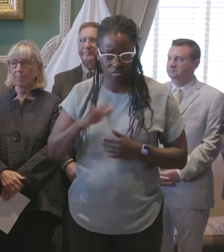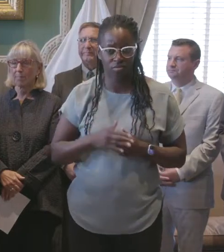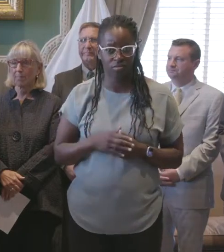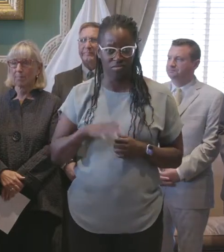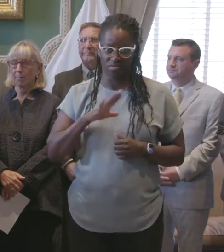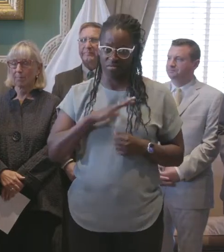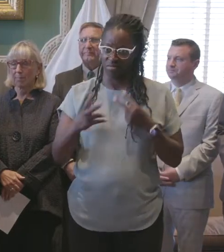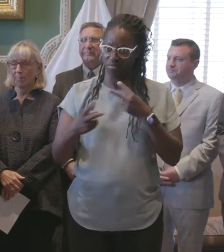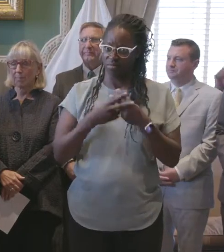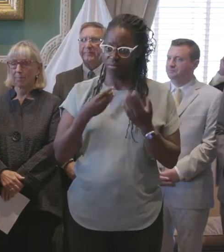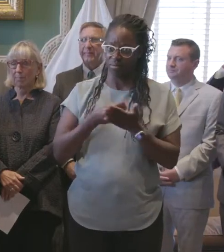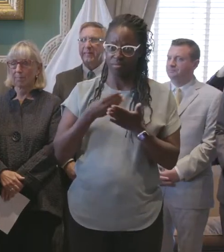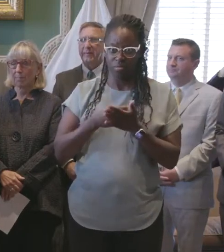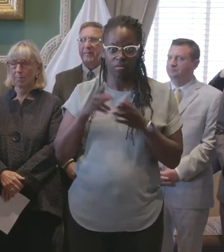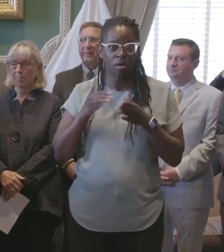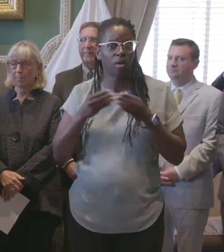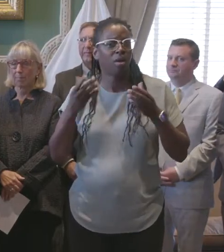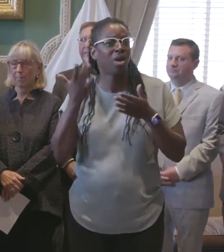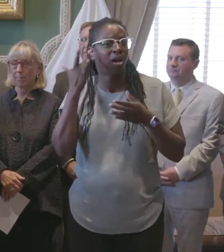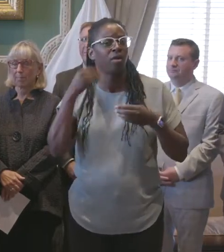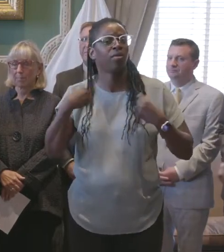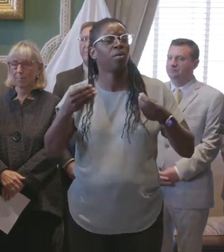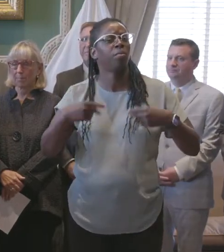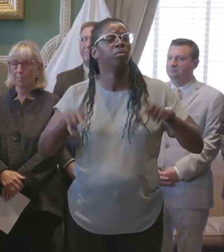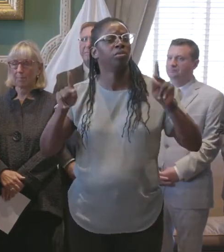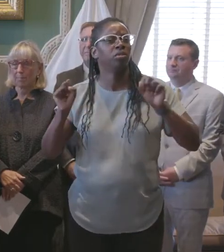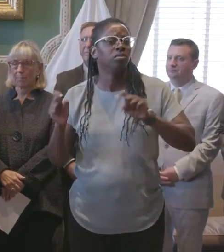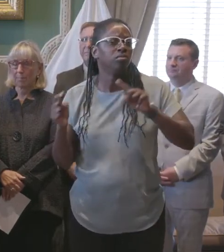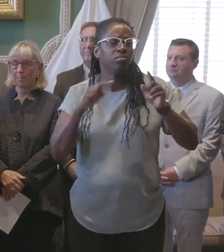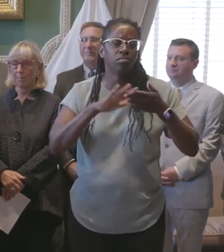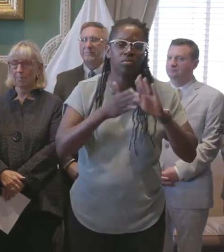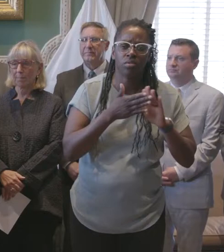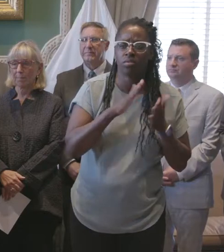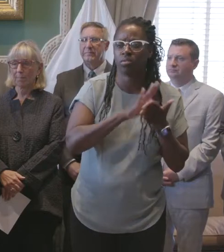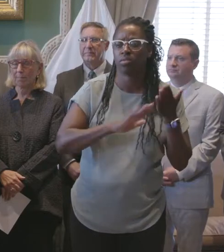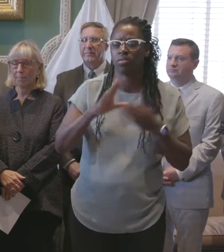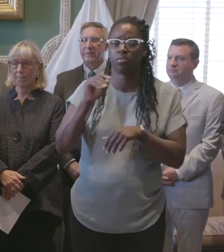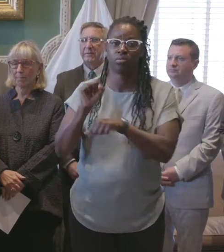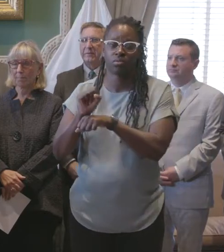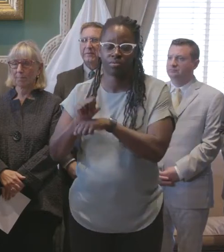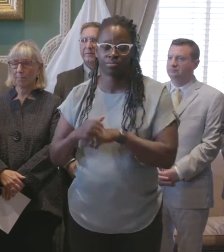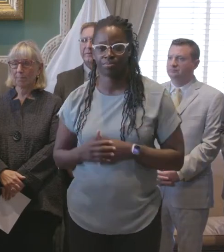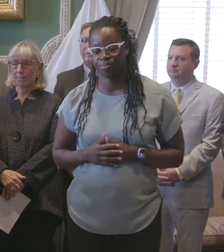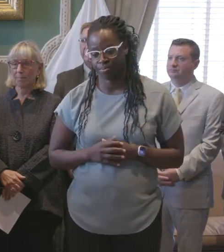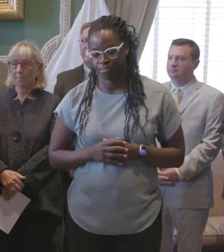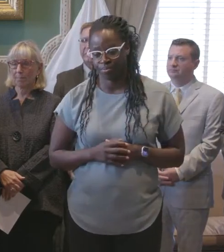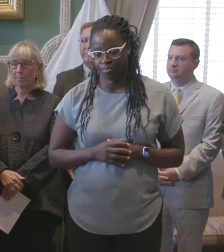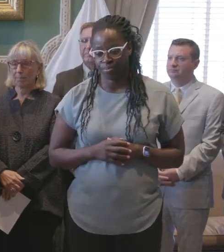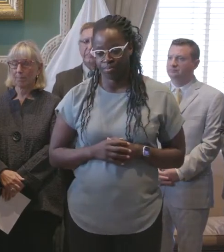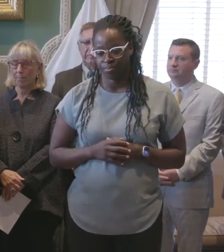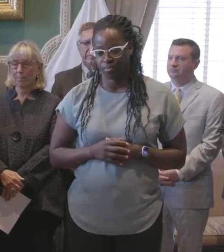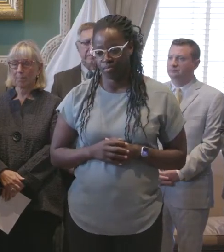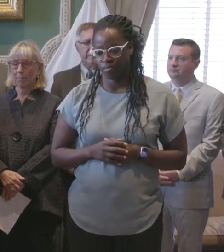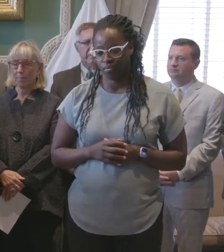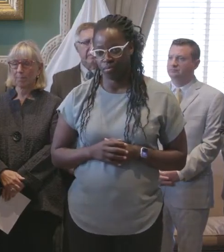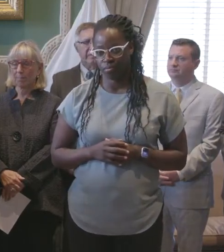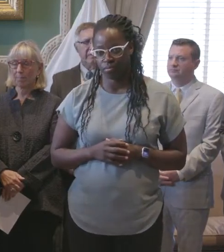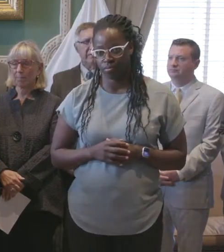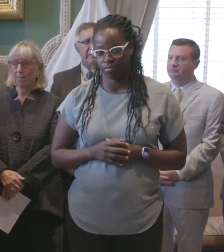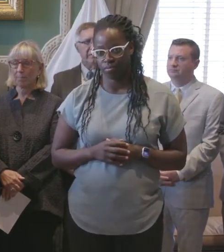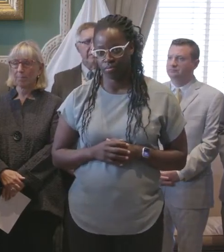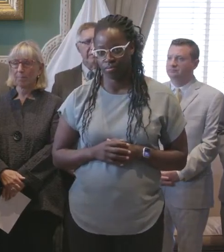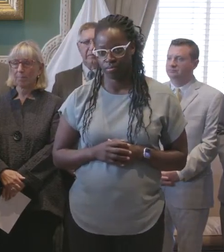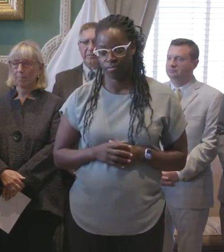unlock opportunity for students all across our state. And as we expand career training partnerships at